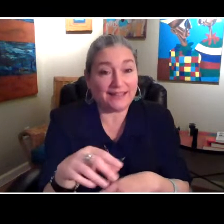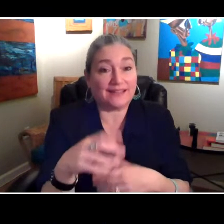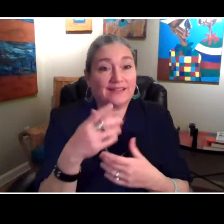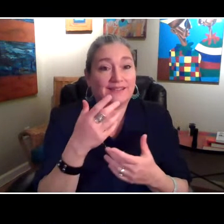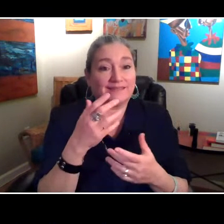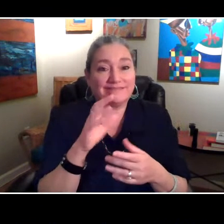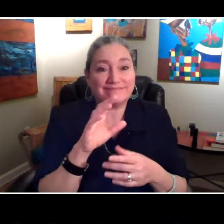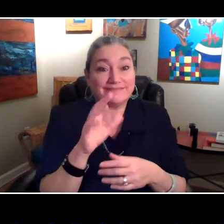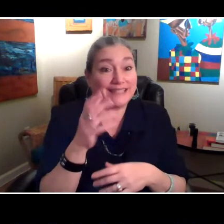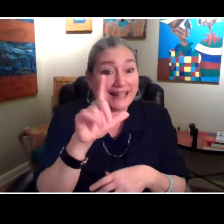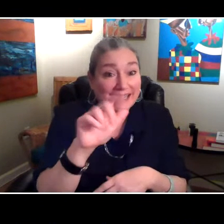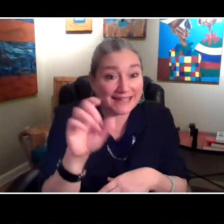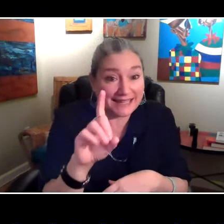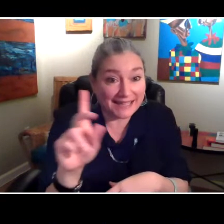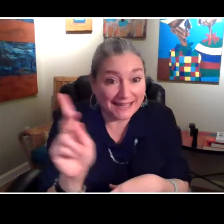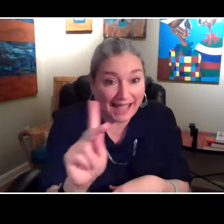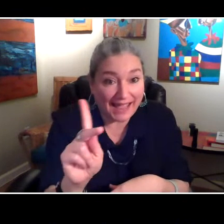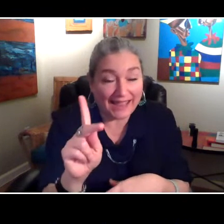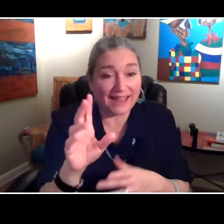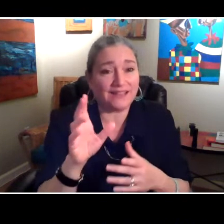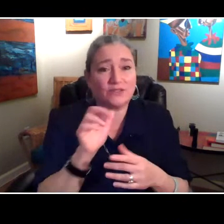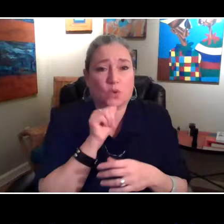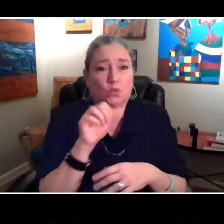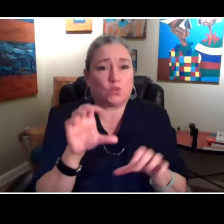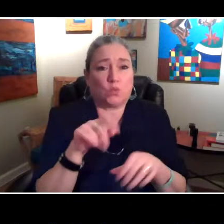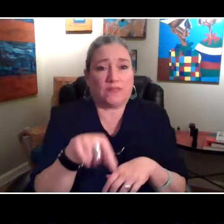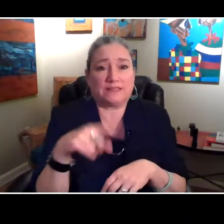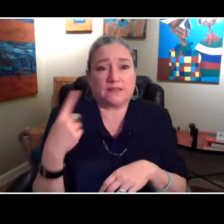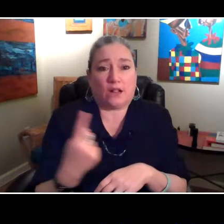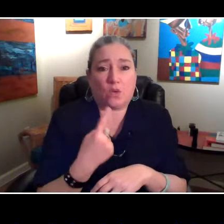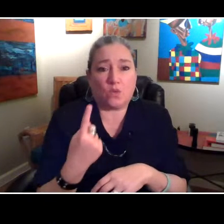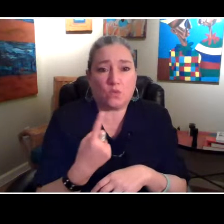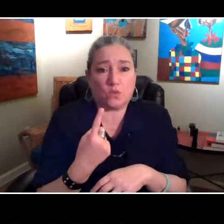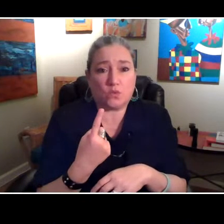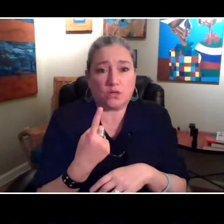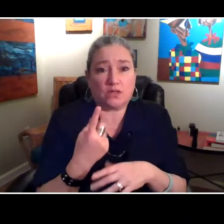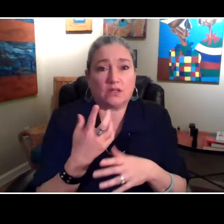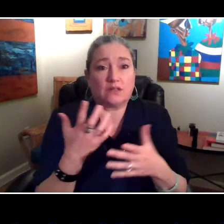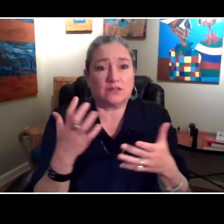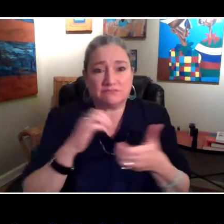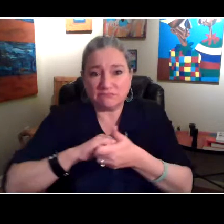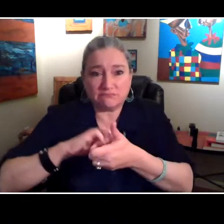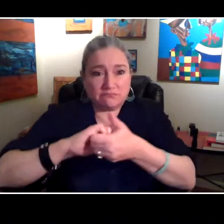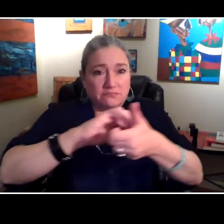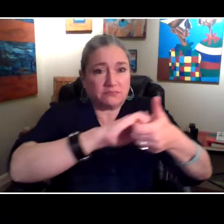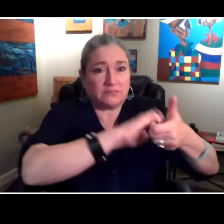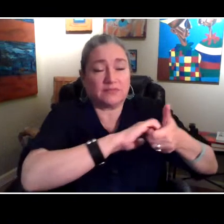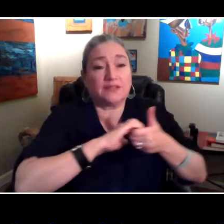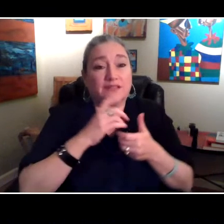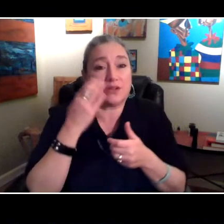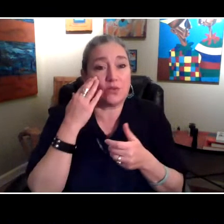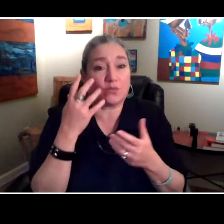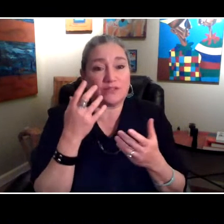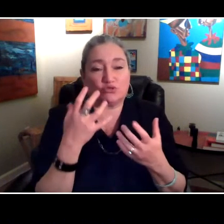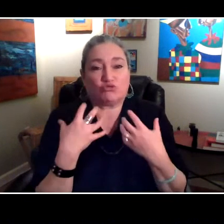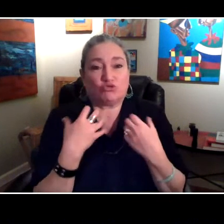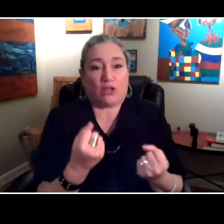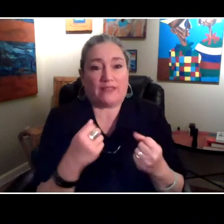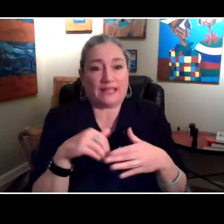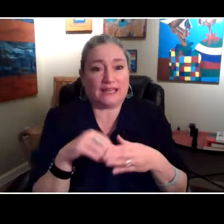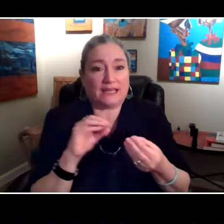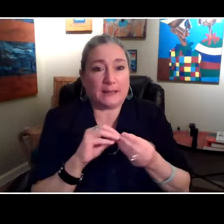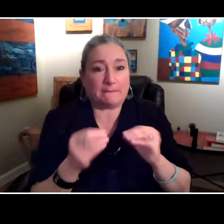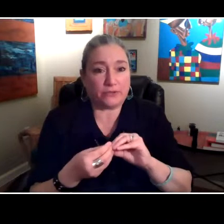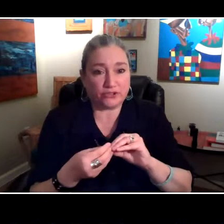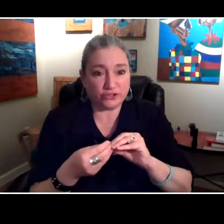important for you to think about including CalEd, CAD, Lead K. Include people, don't do it